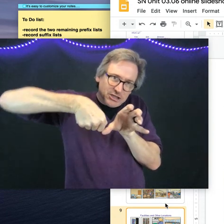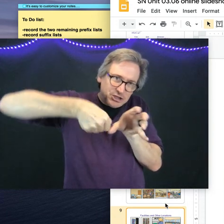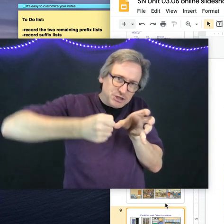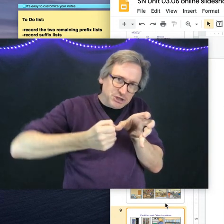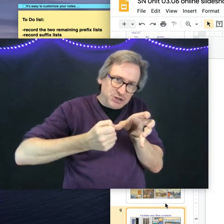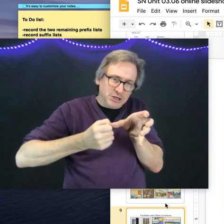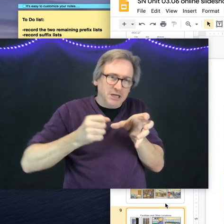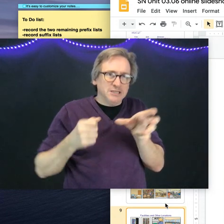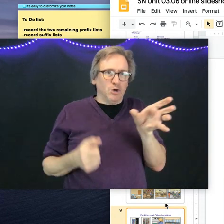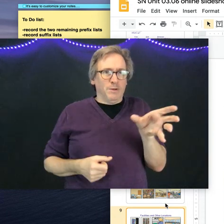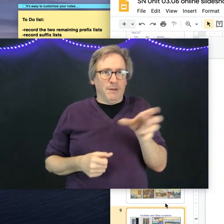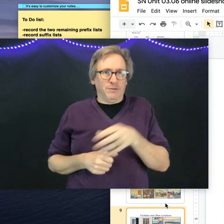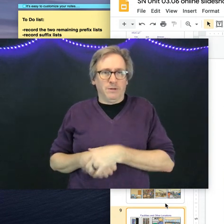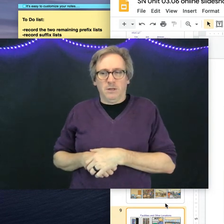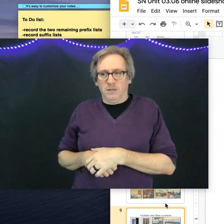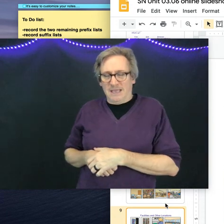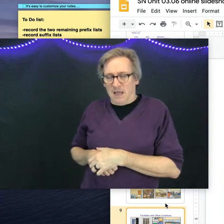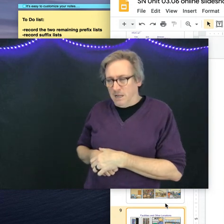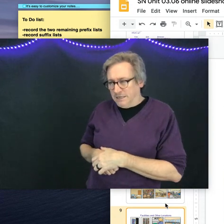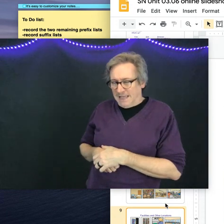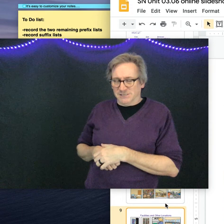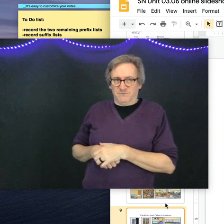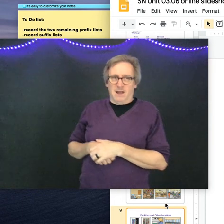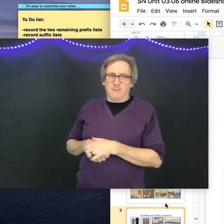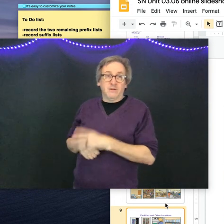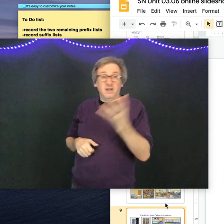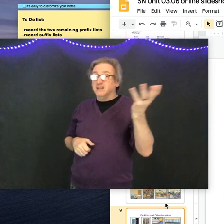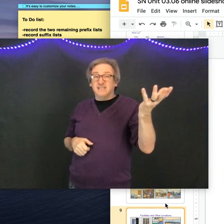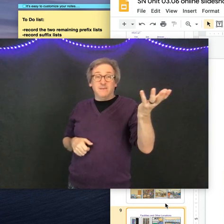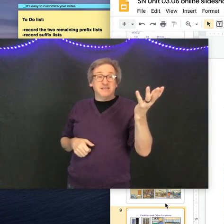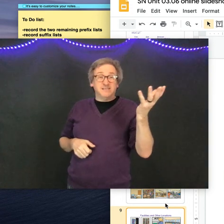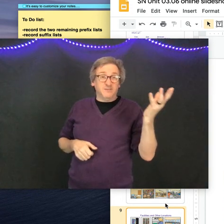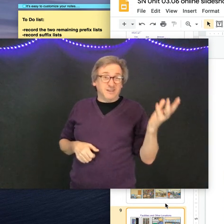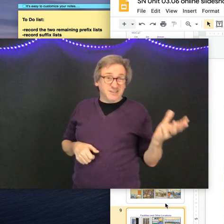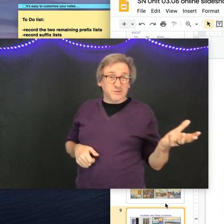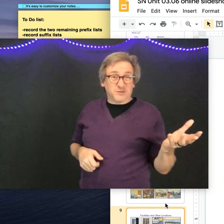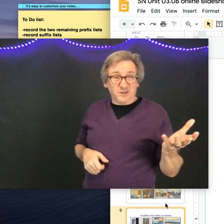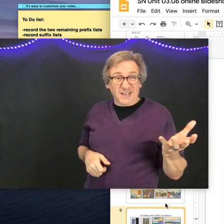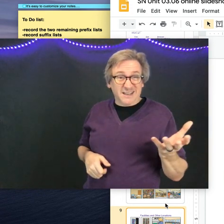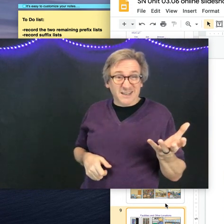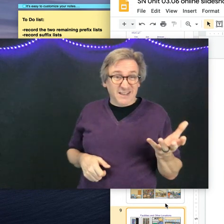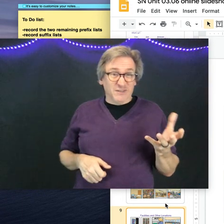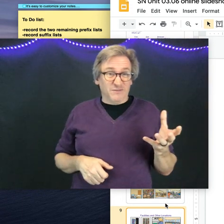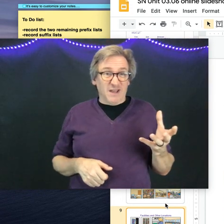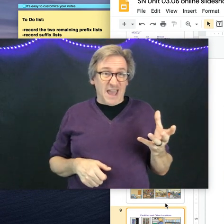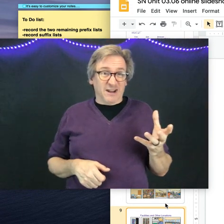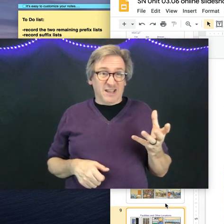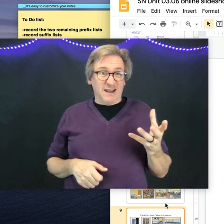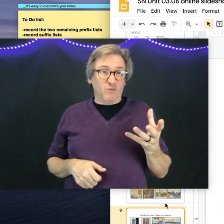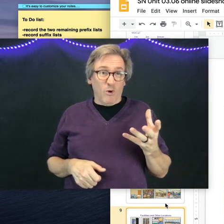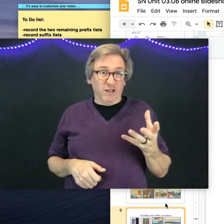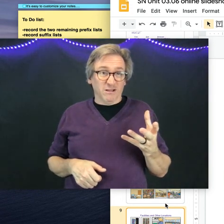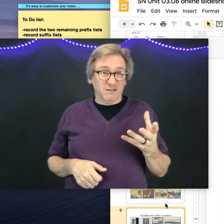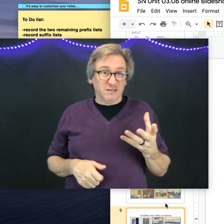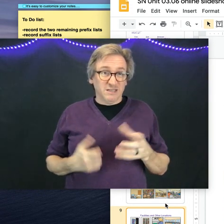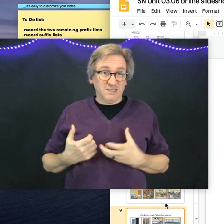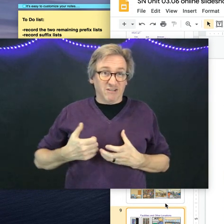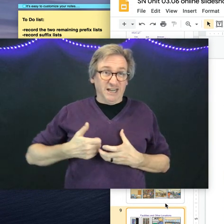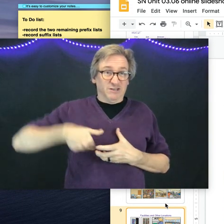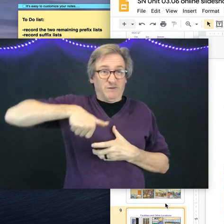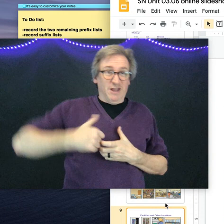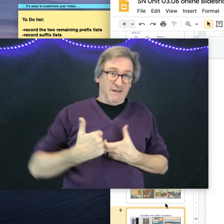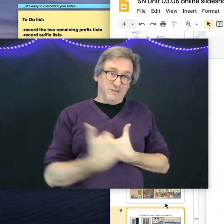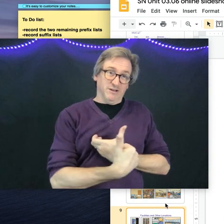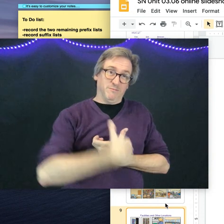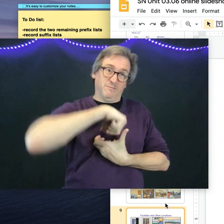key to open up cans of pop. Same as you do for if you've had a can of oil,